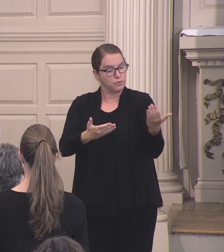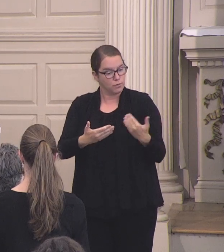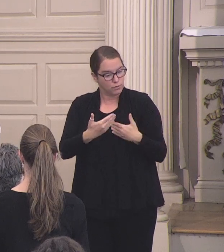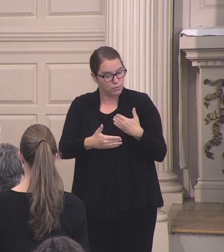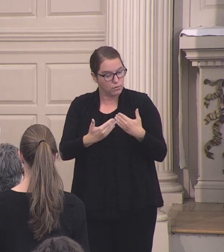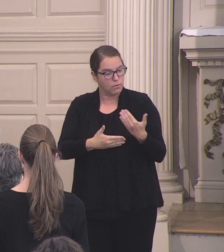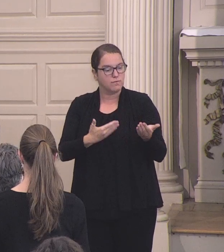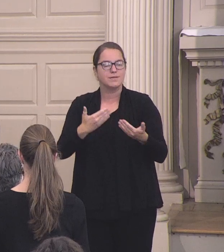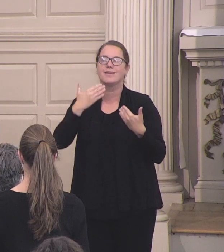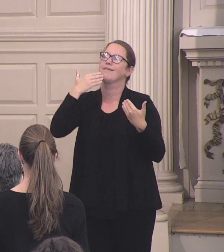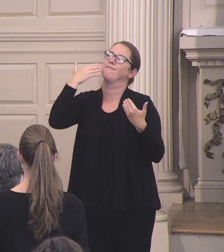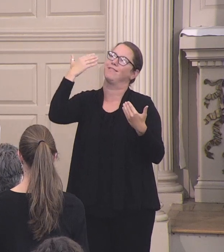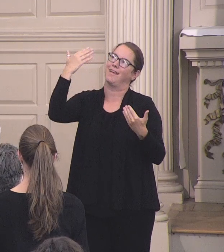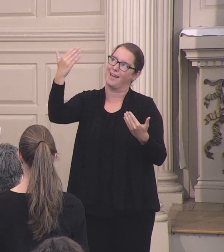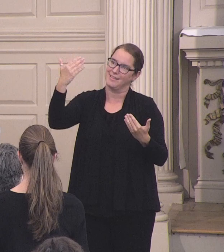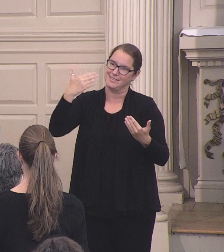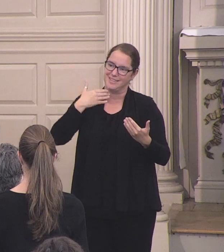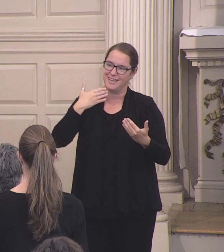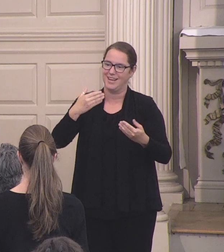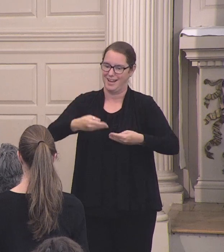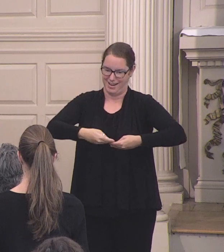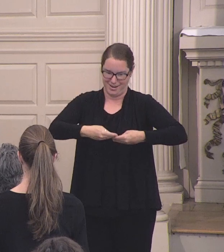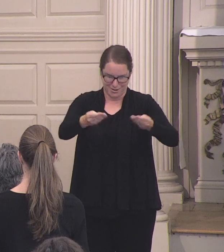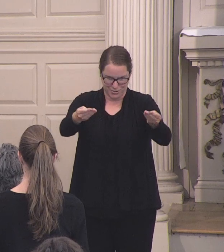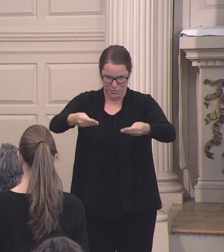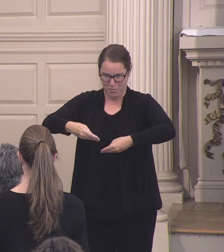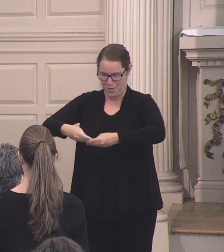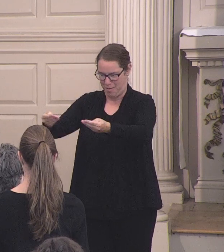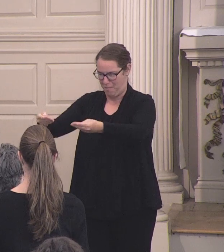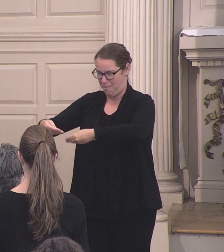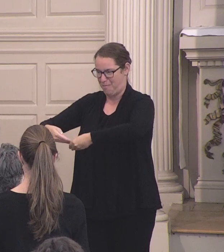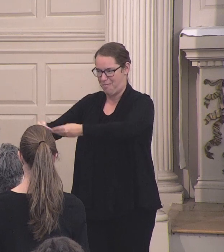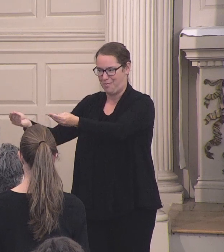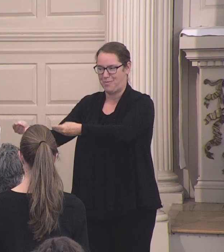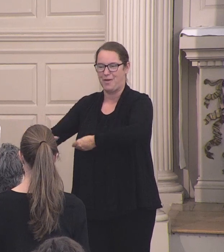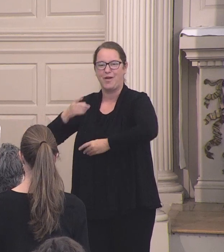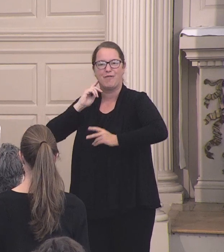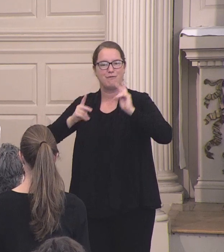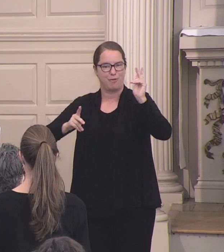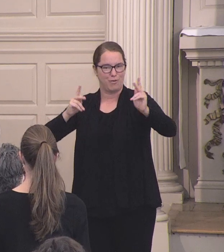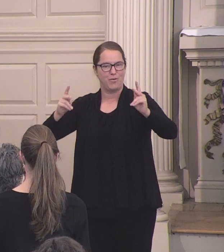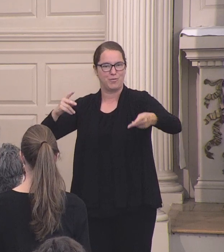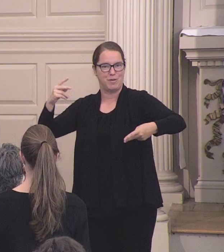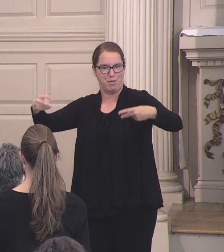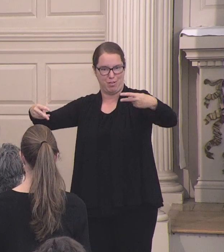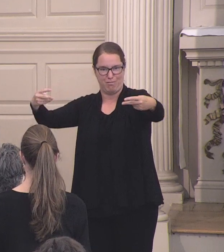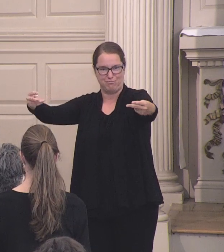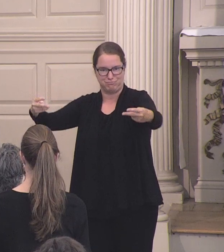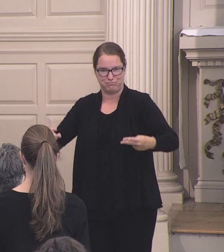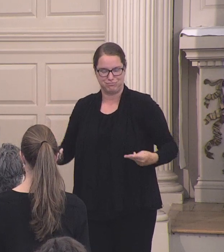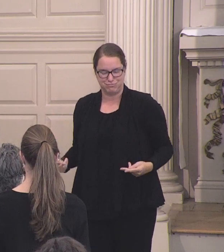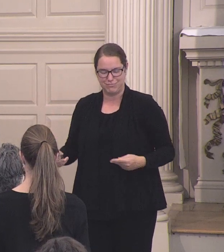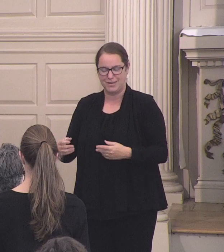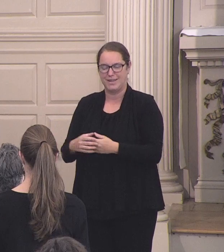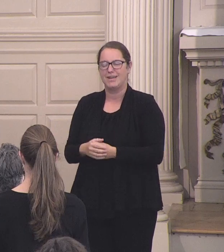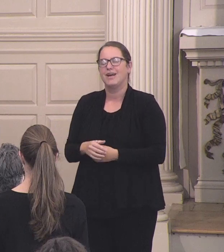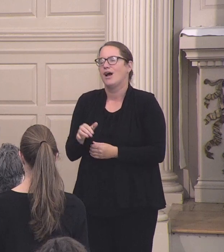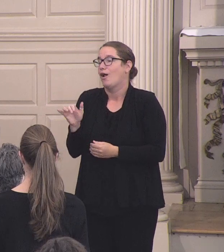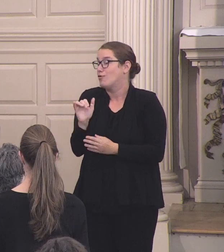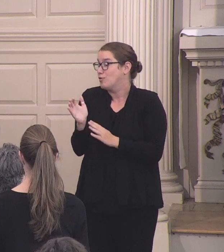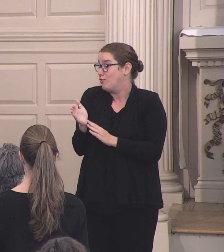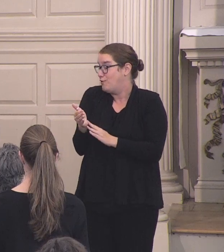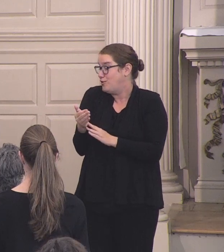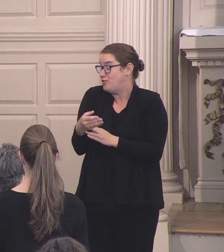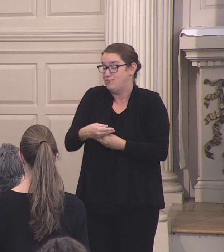gave thanks, and distributed them to those who were reclining, and also as much of